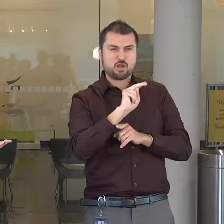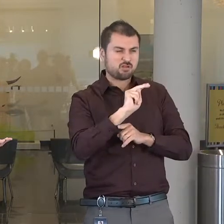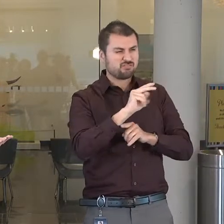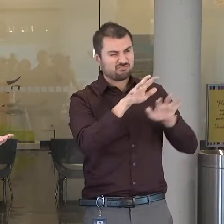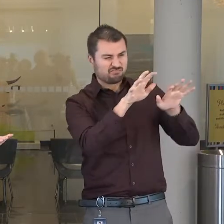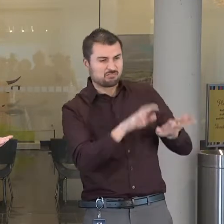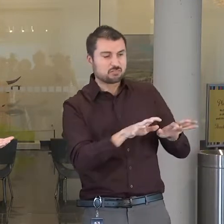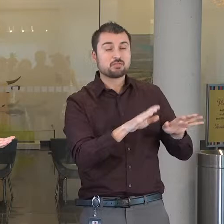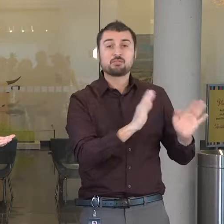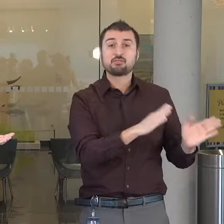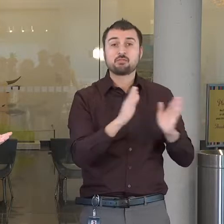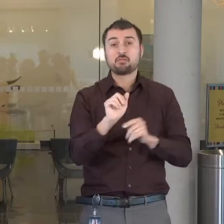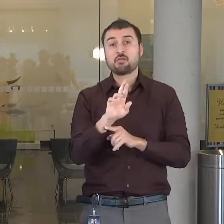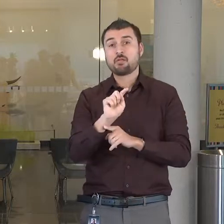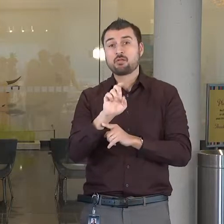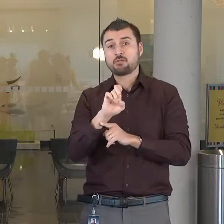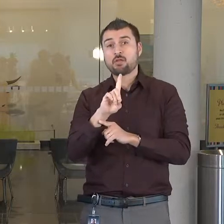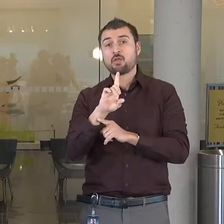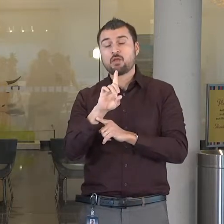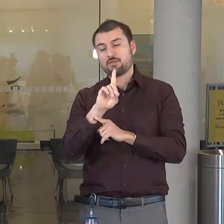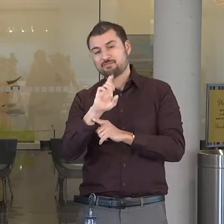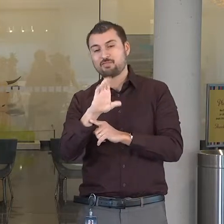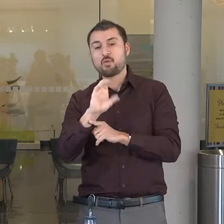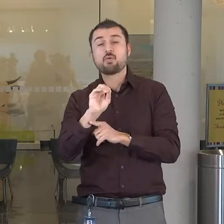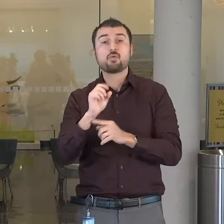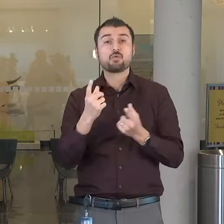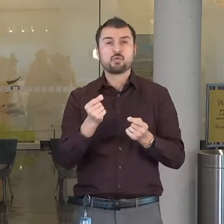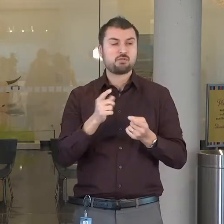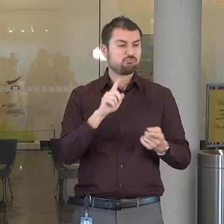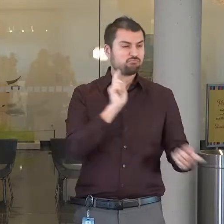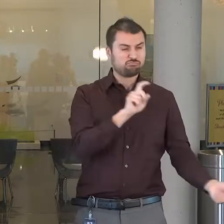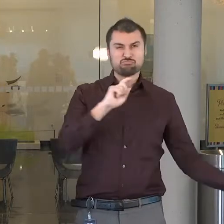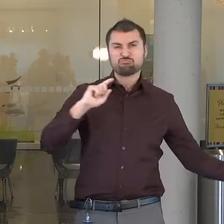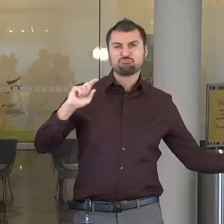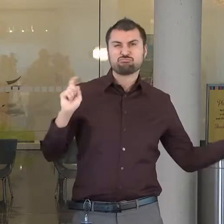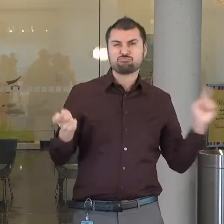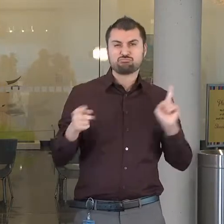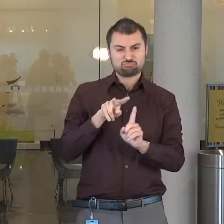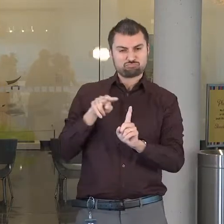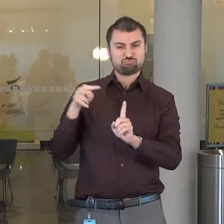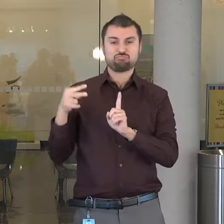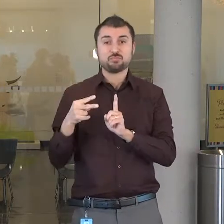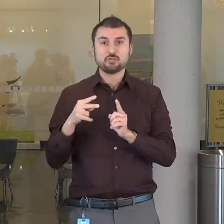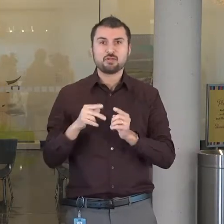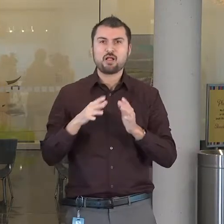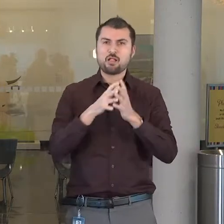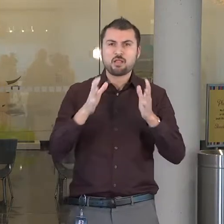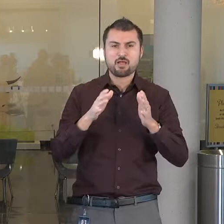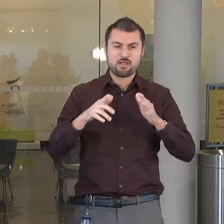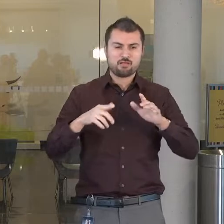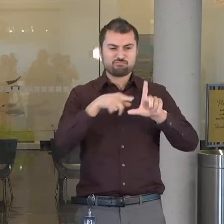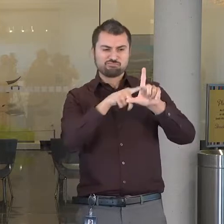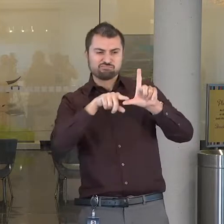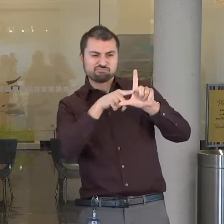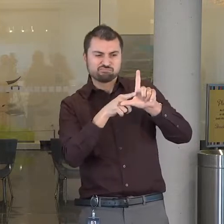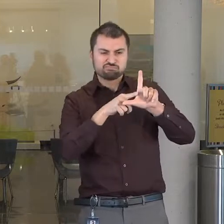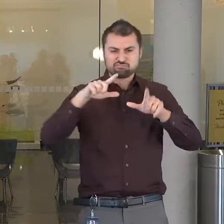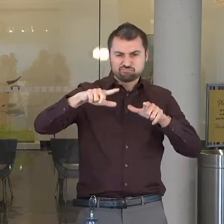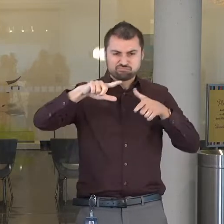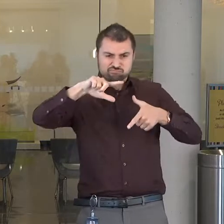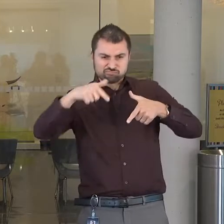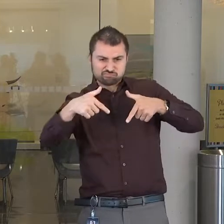Art Deco took a different turn. There's great angularity, and this